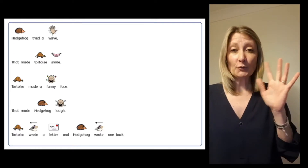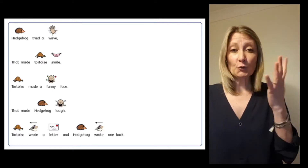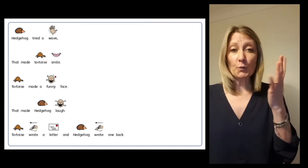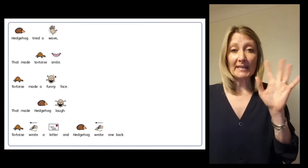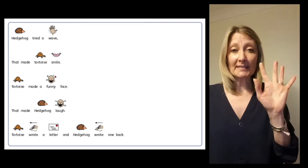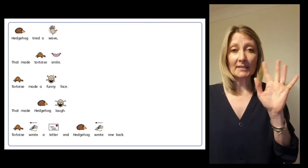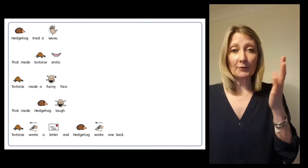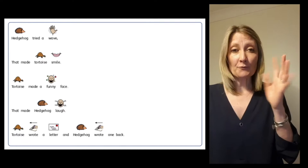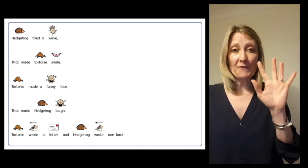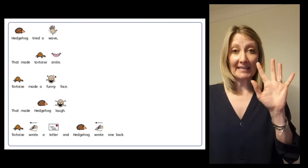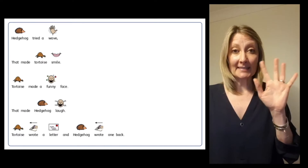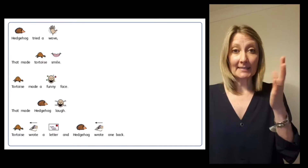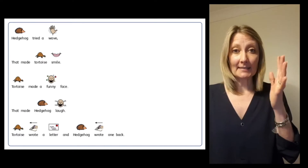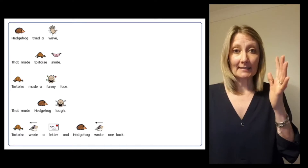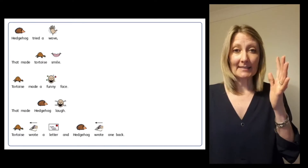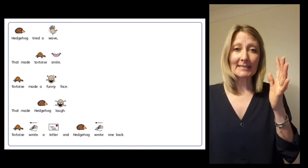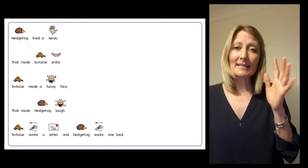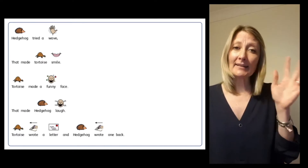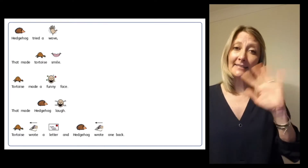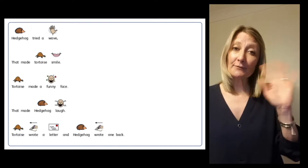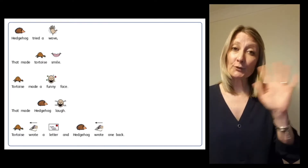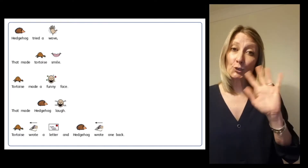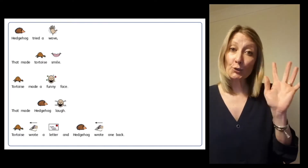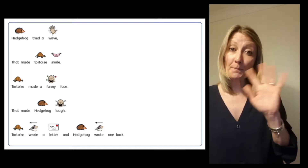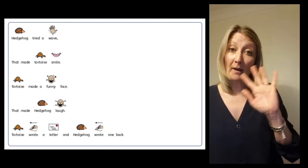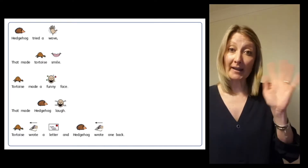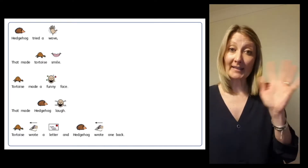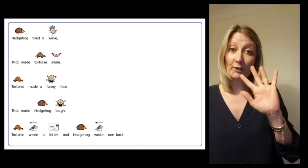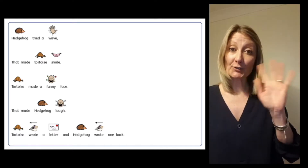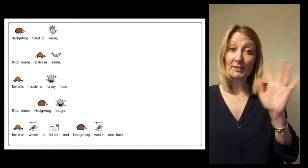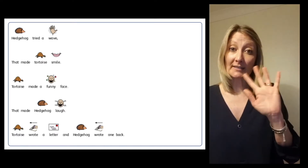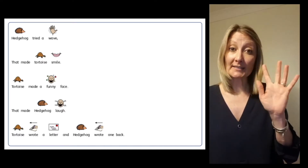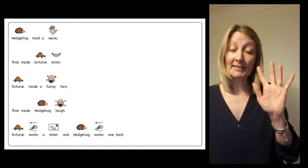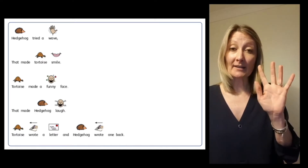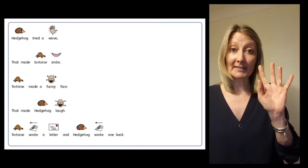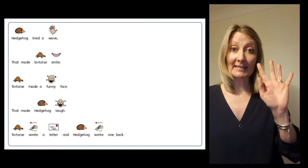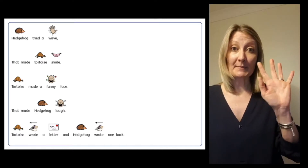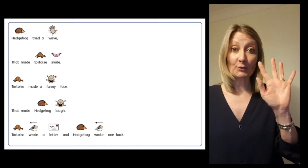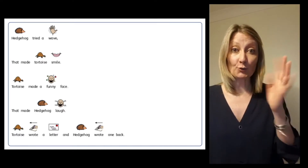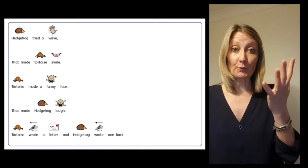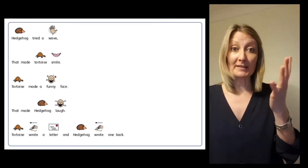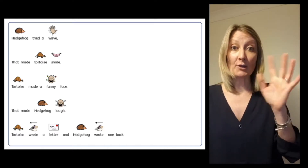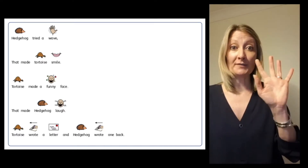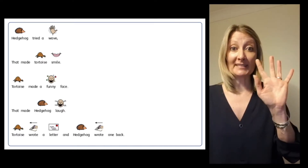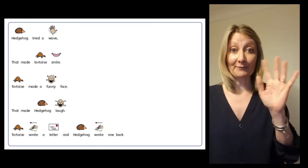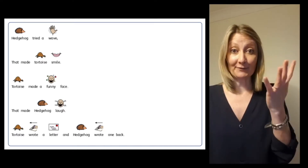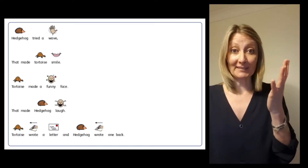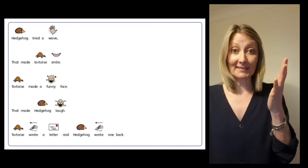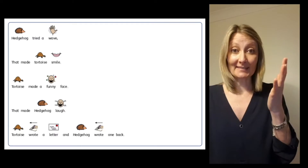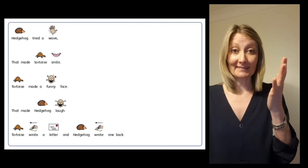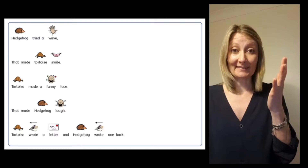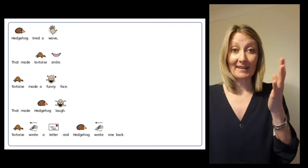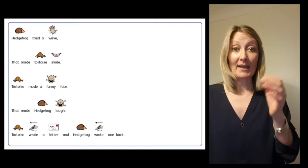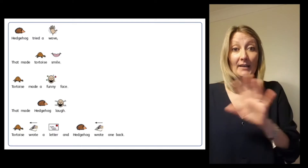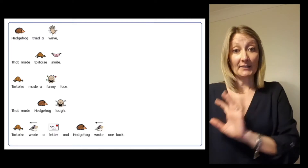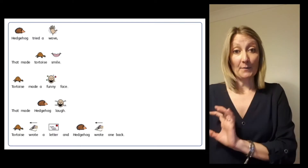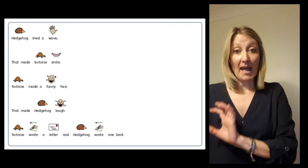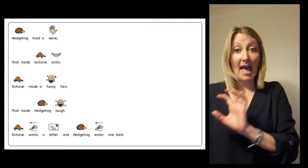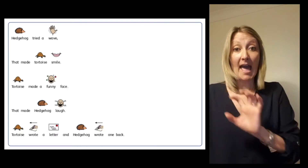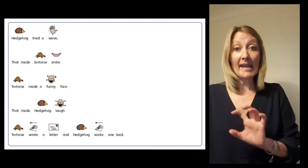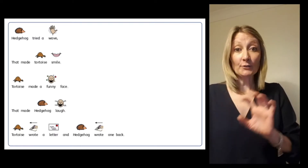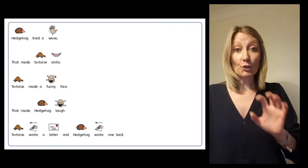going to twist at the wrist. This is slightly different to goodbye, that goes side to side, so let's make sure we know the difference.